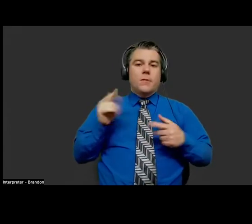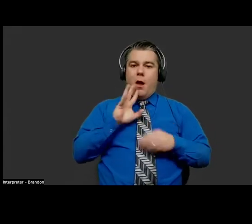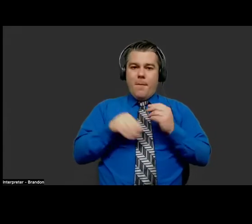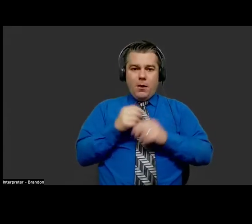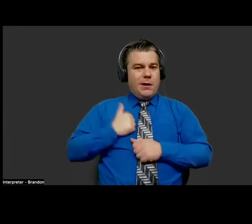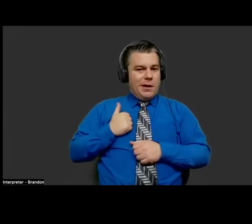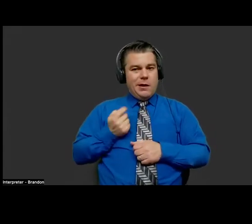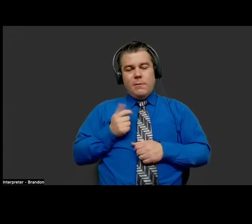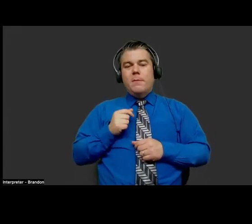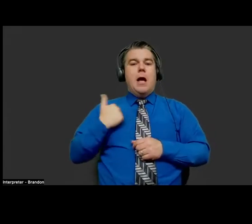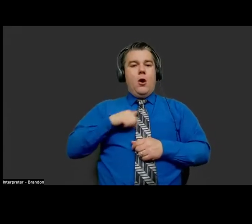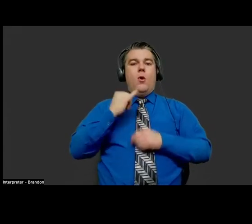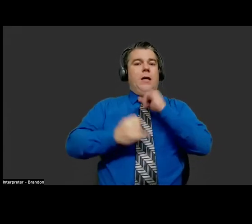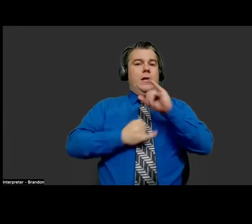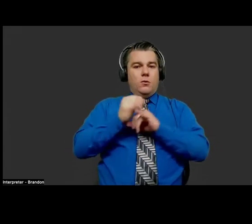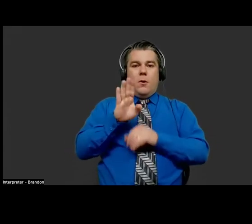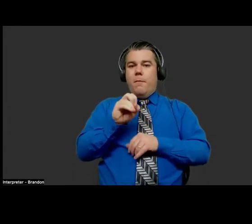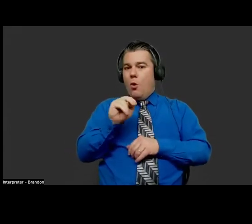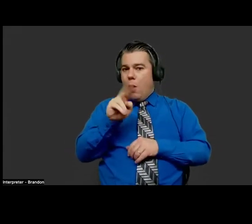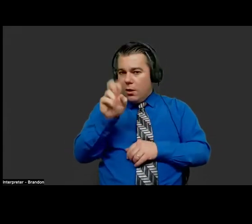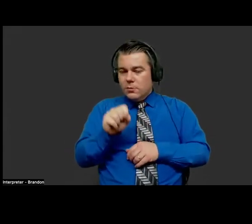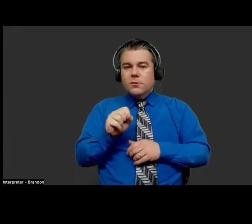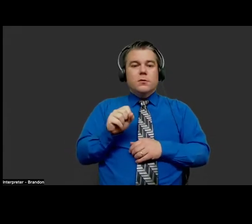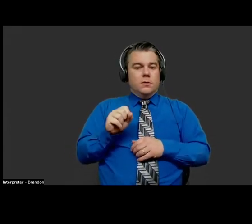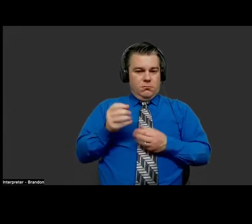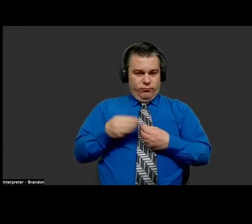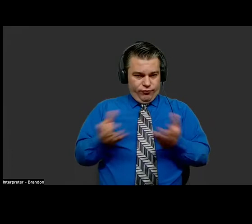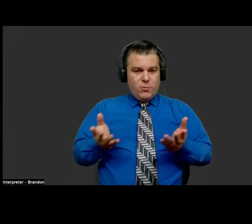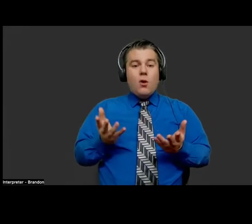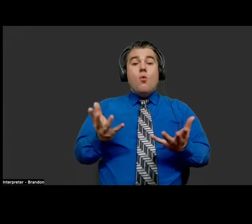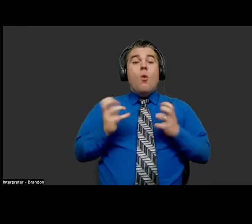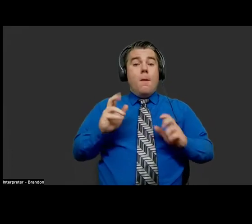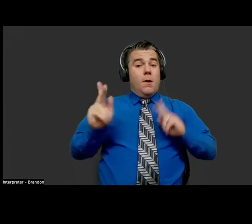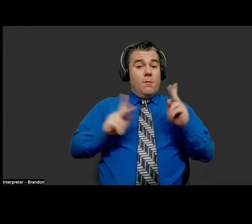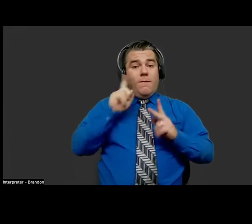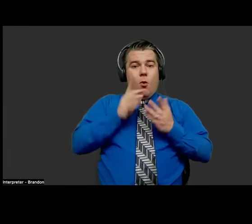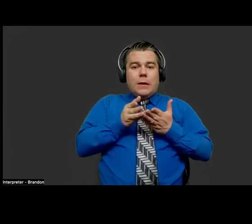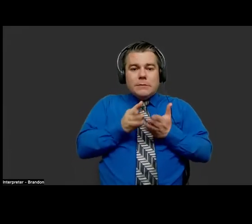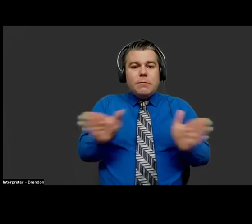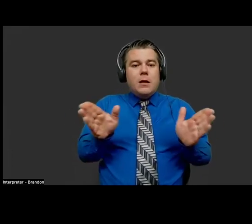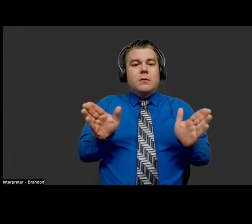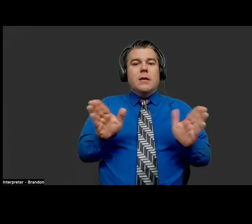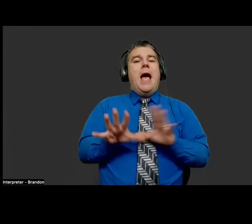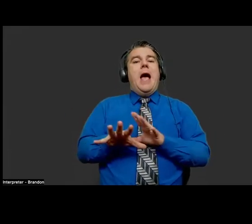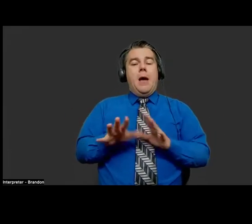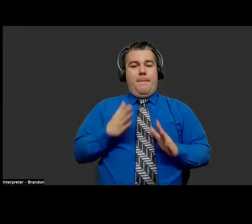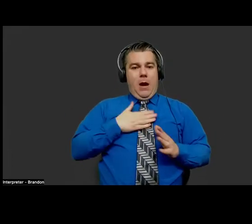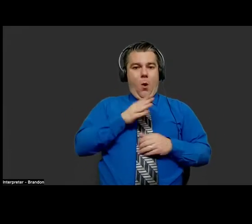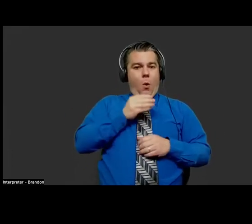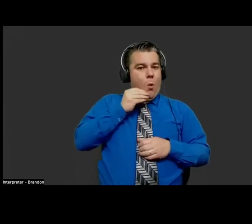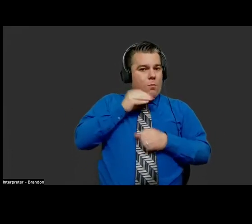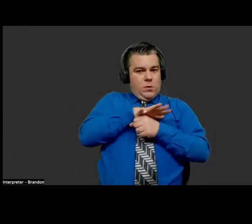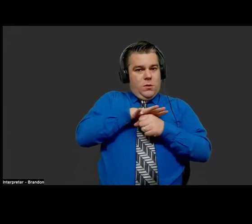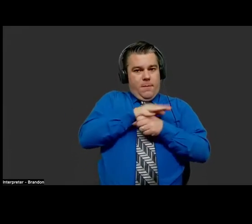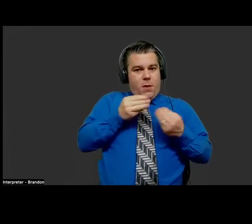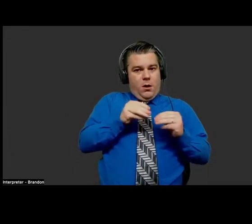our international bonuses are coming out. They want people to expand outside their home market. So this